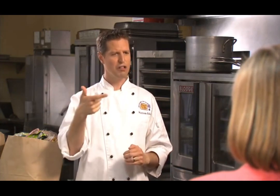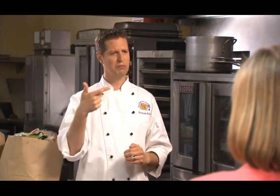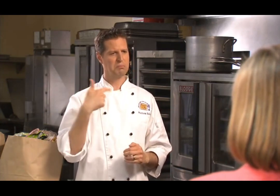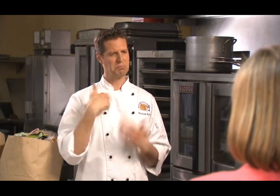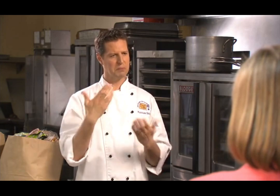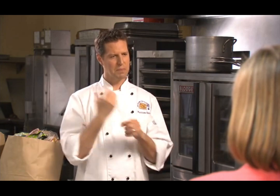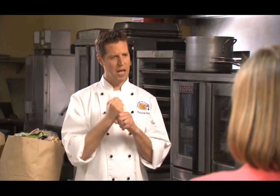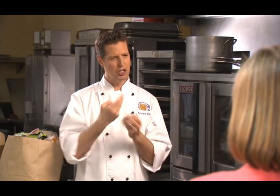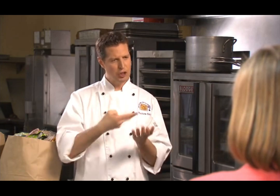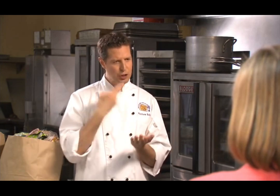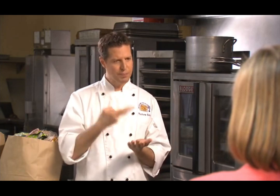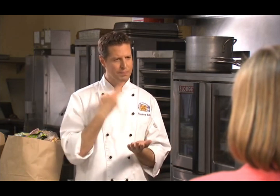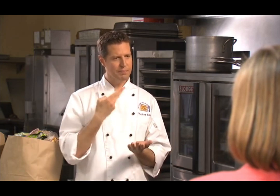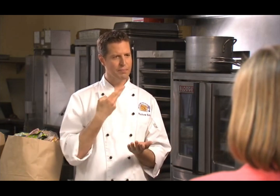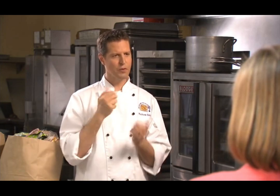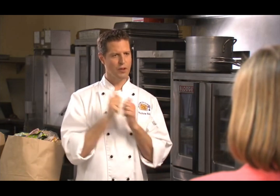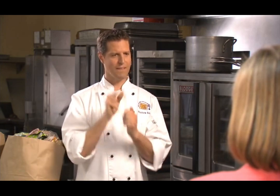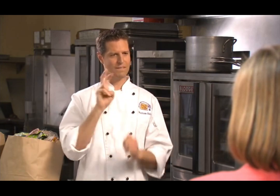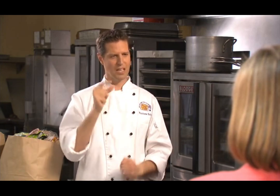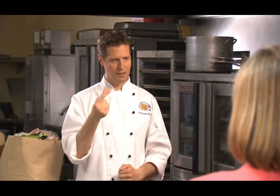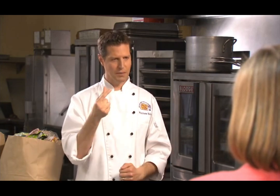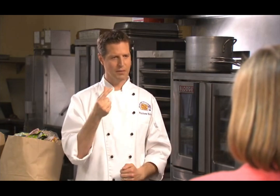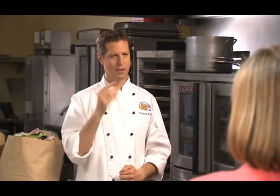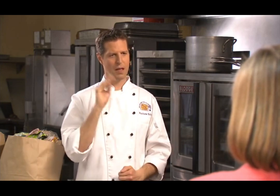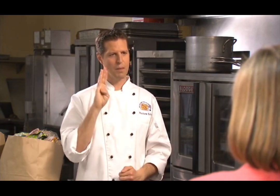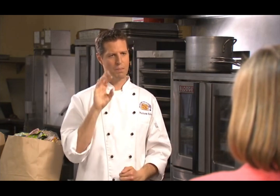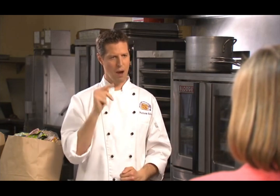Later, I can make a soup by cooking them with broth.